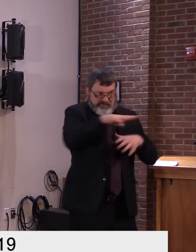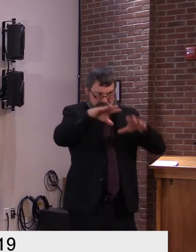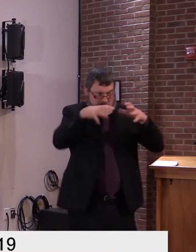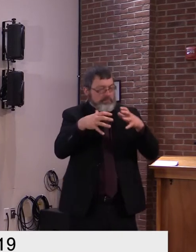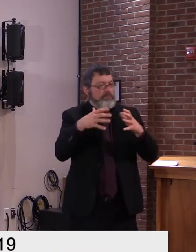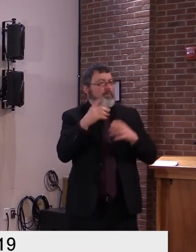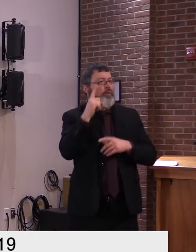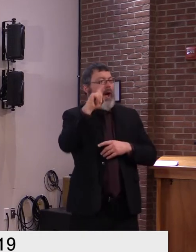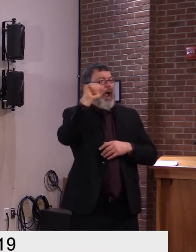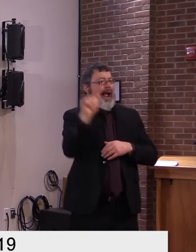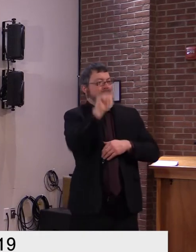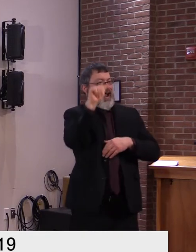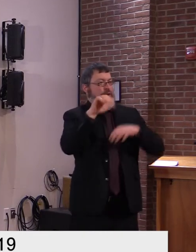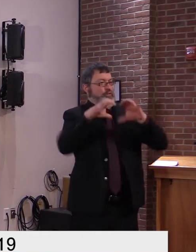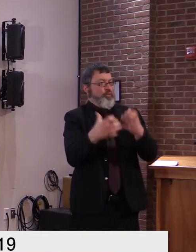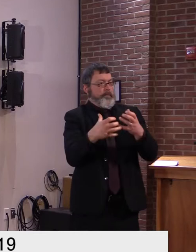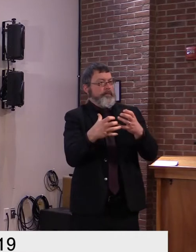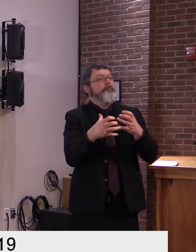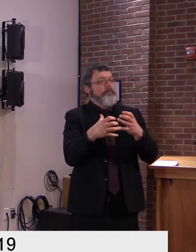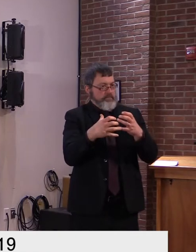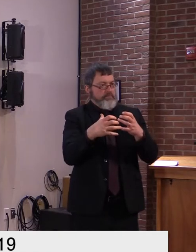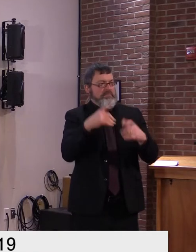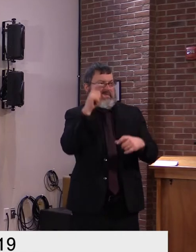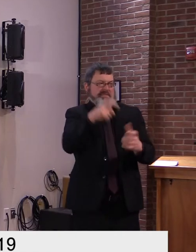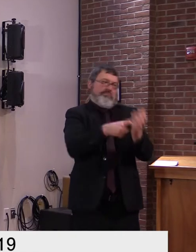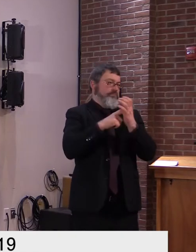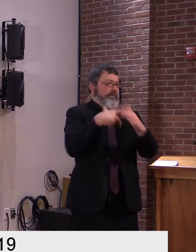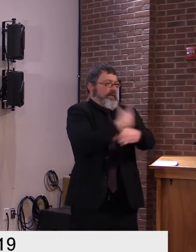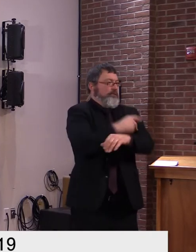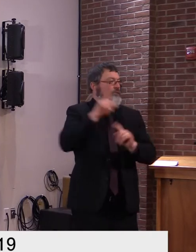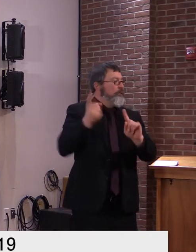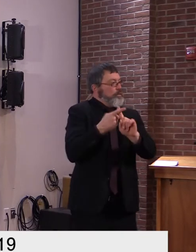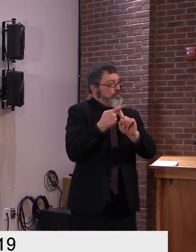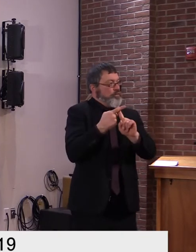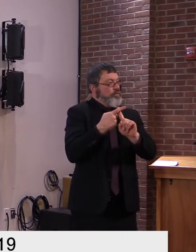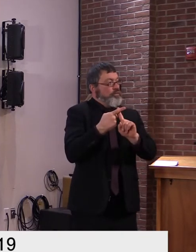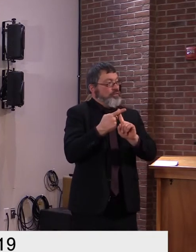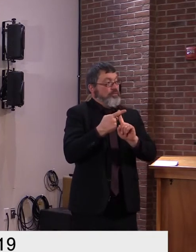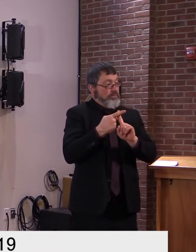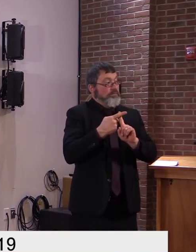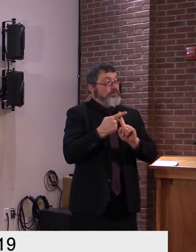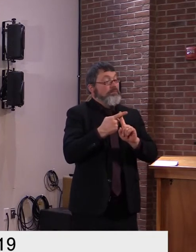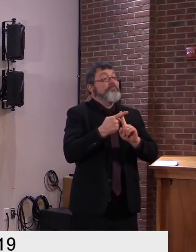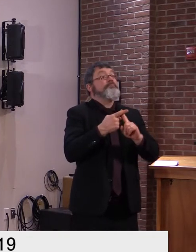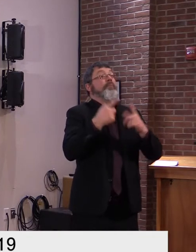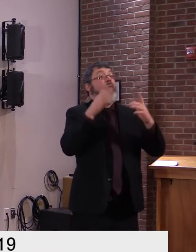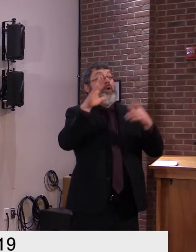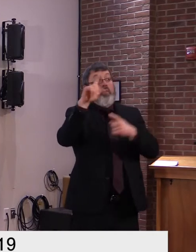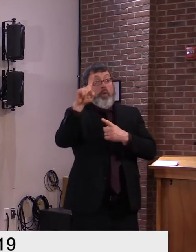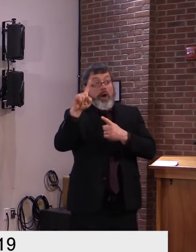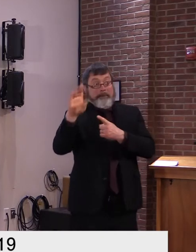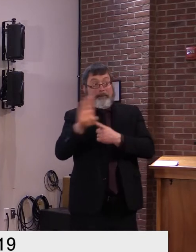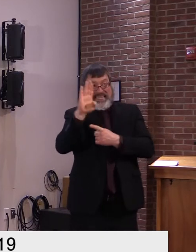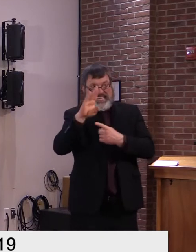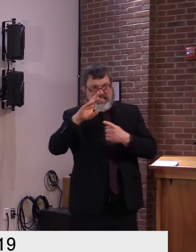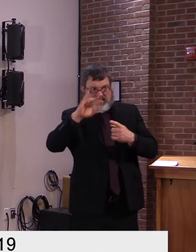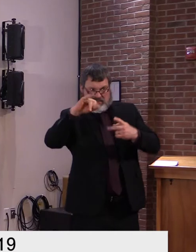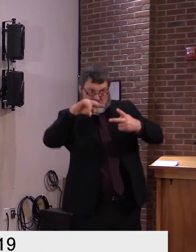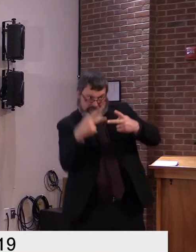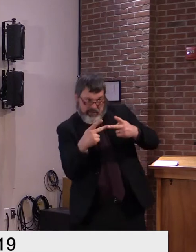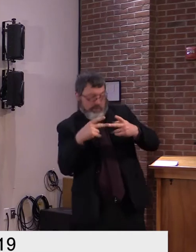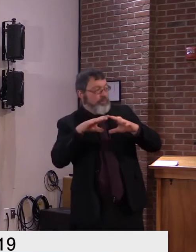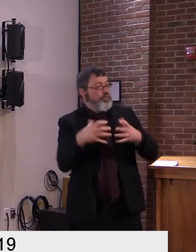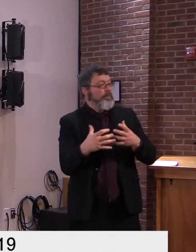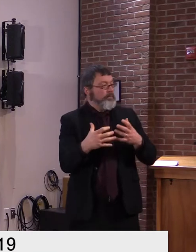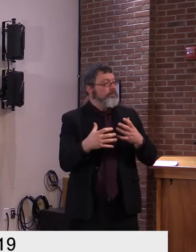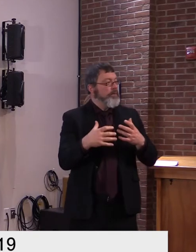the coming weeks, but it will almost certainly involve some combination of people over 65 and people with chronic